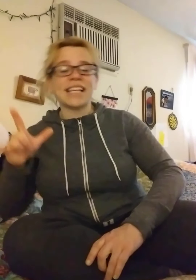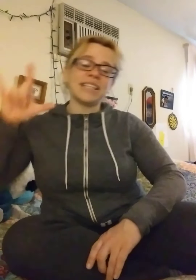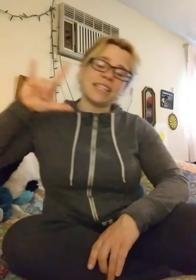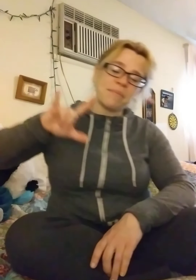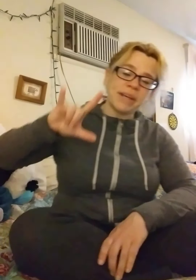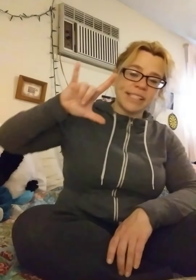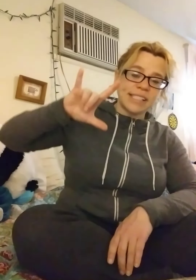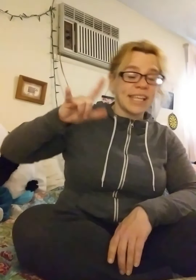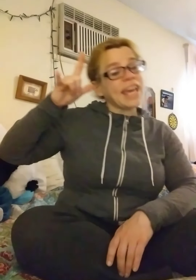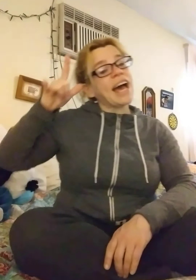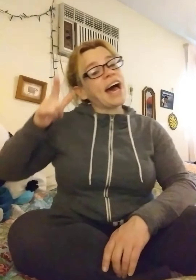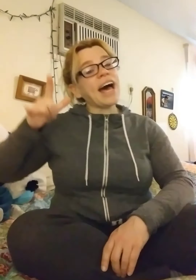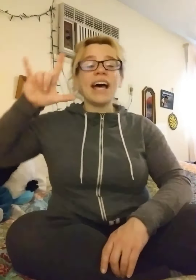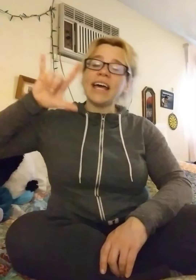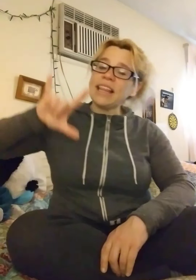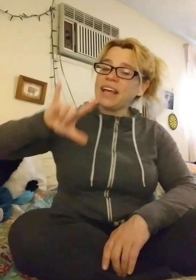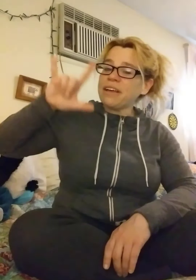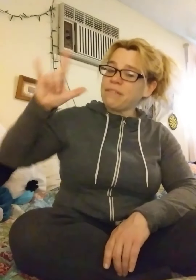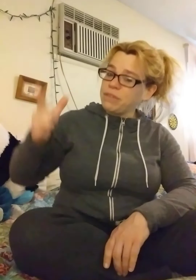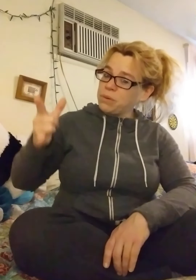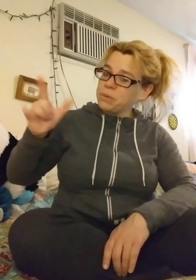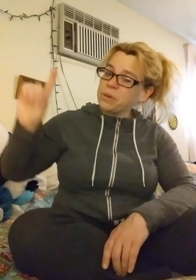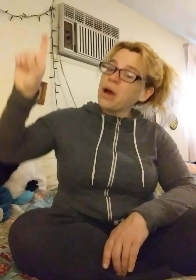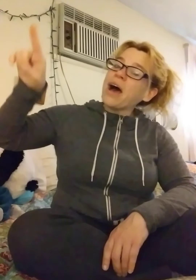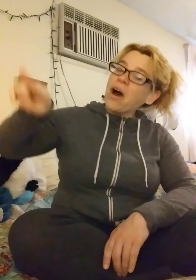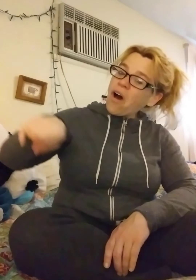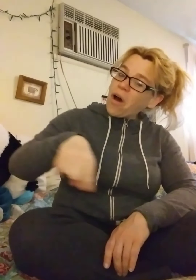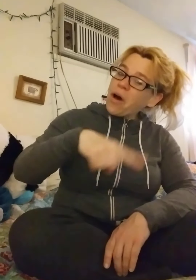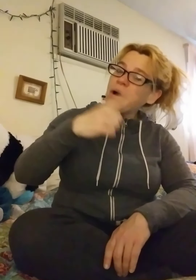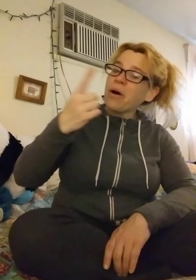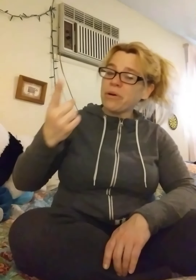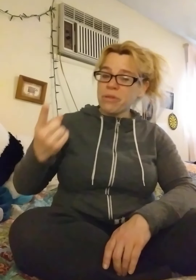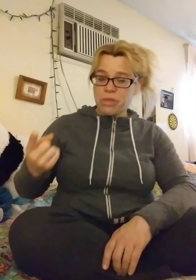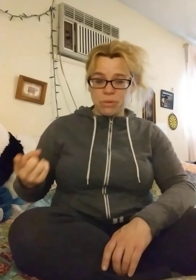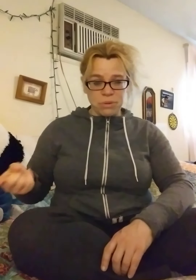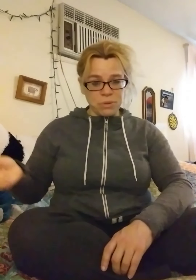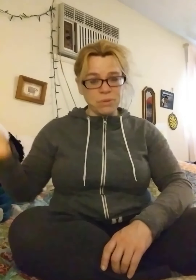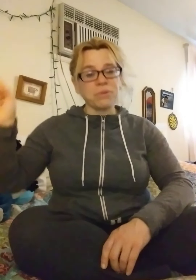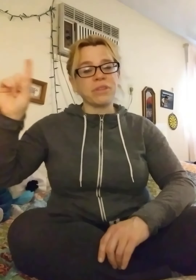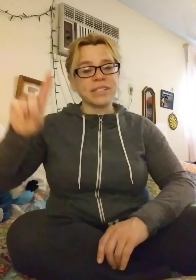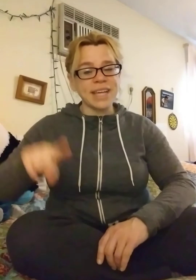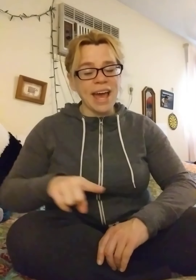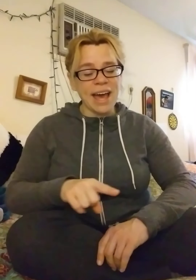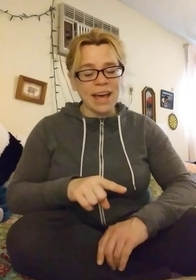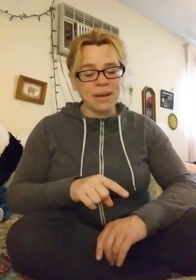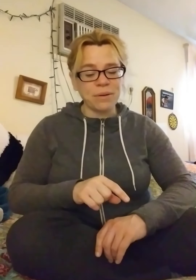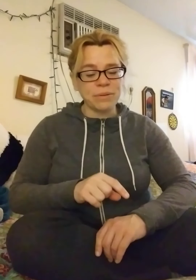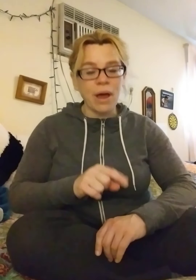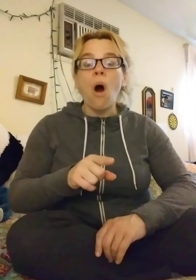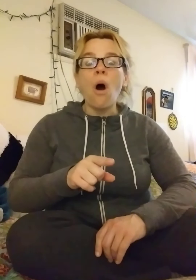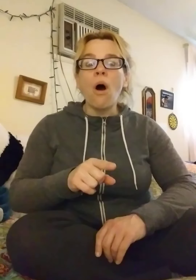on the bus say, I love you all through the town.